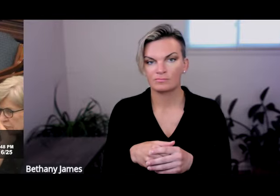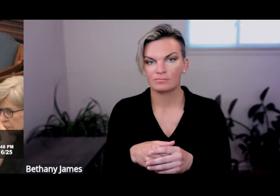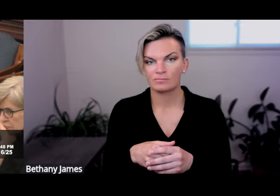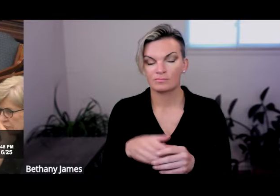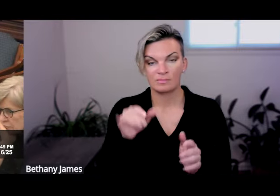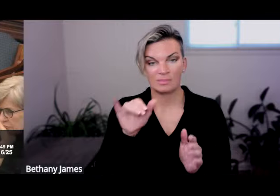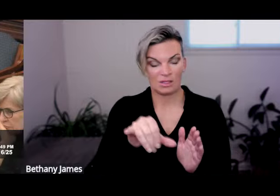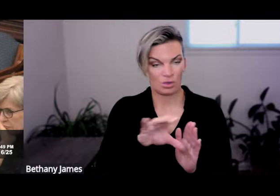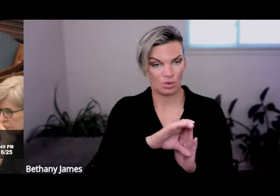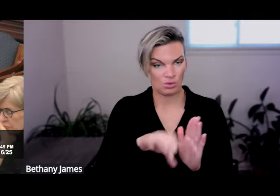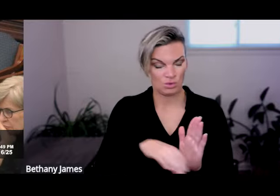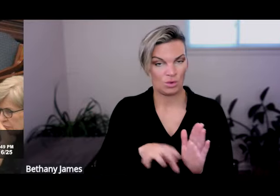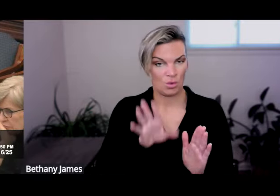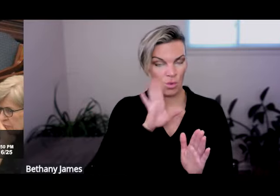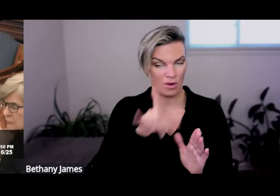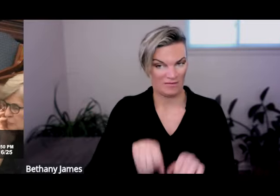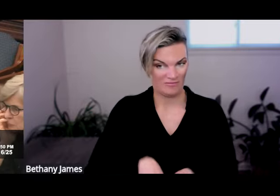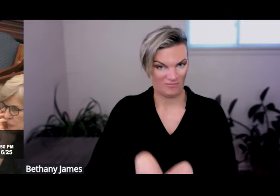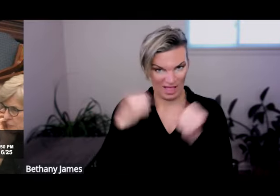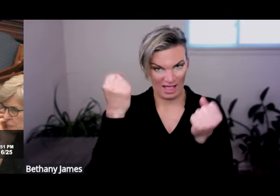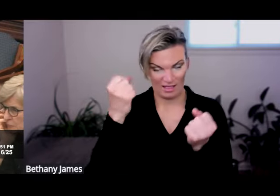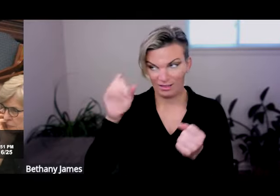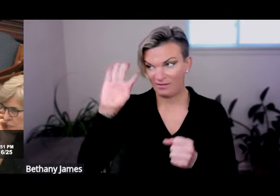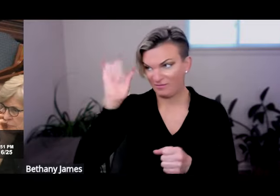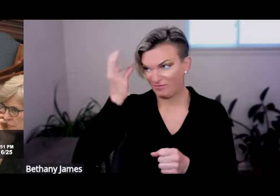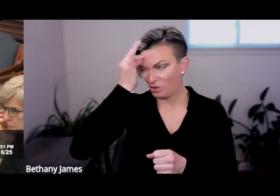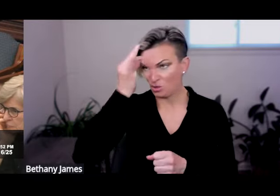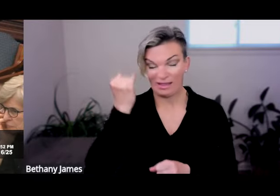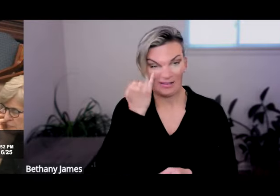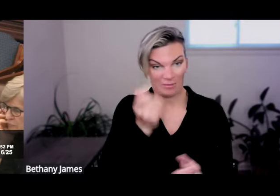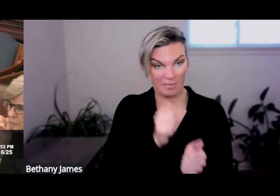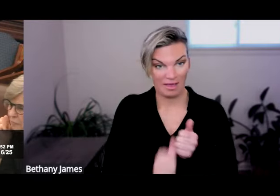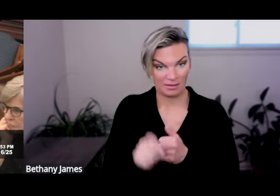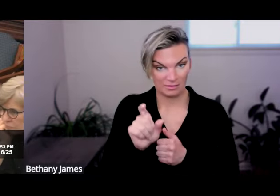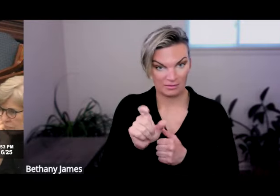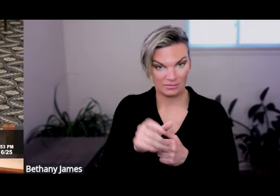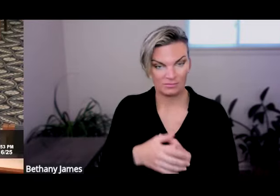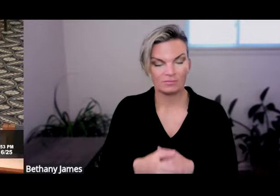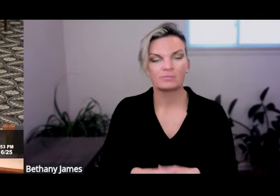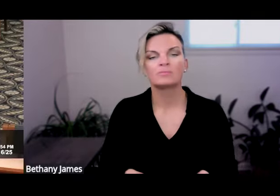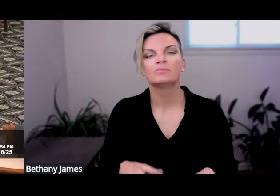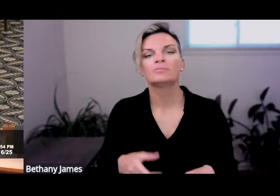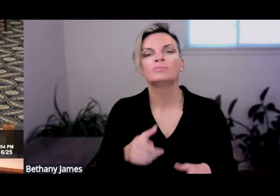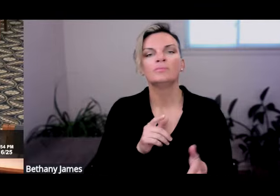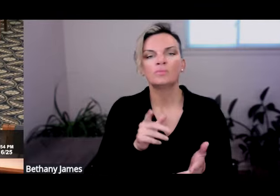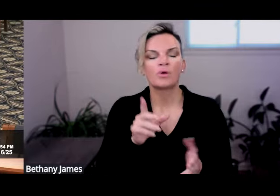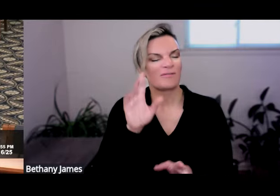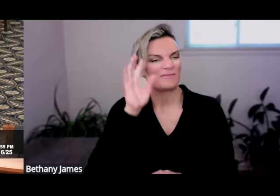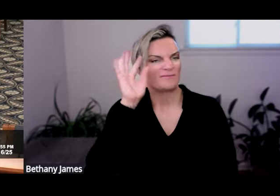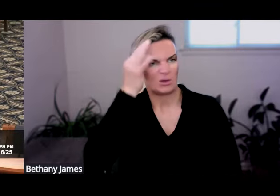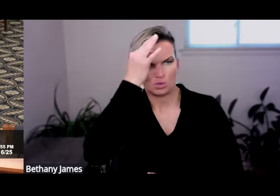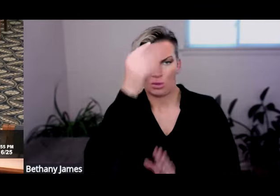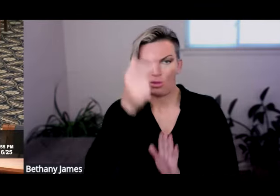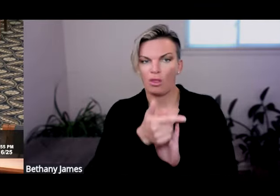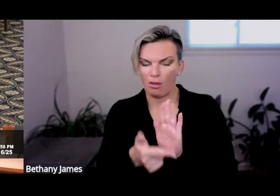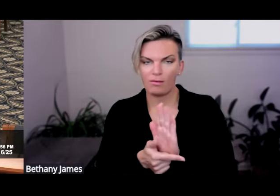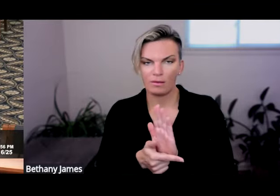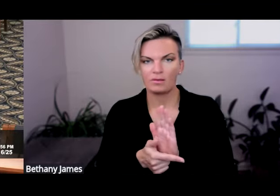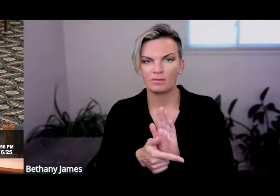federal Constitution is what I thought I heard you say? No, more so federal law. Okay. If federal law, if the